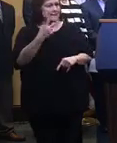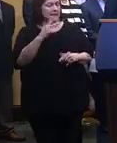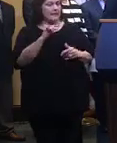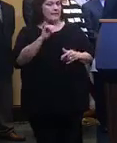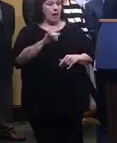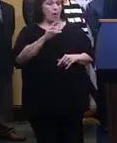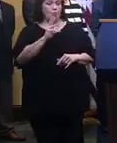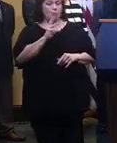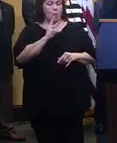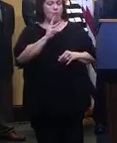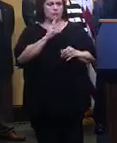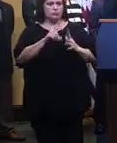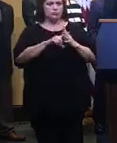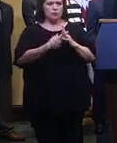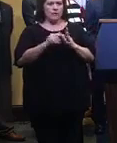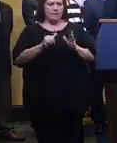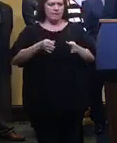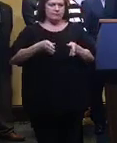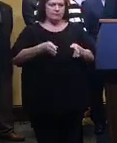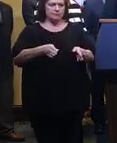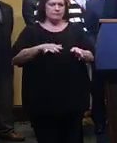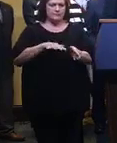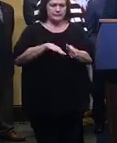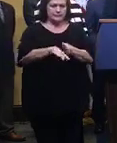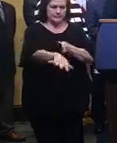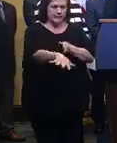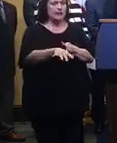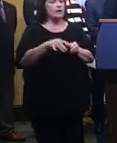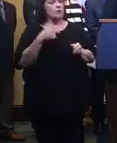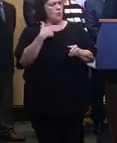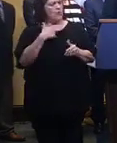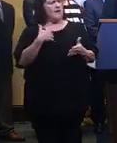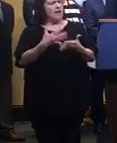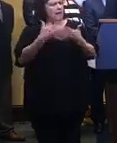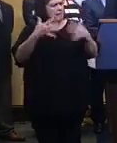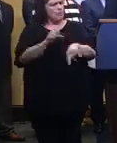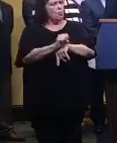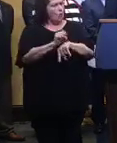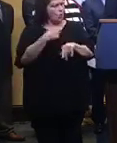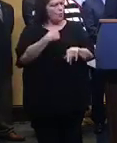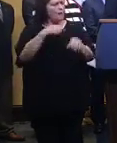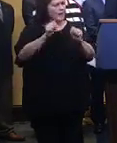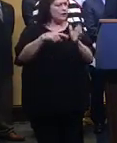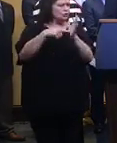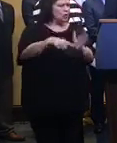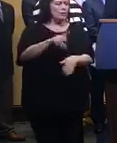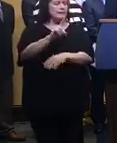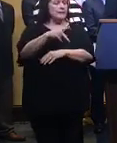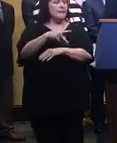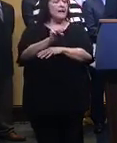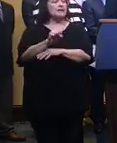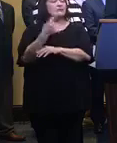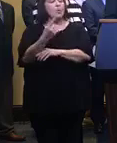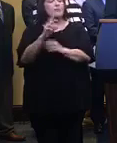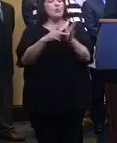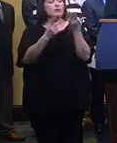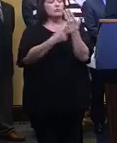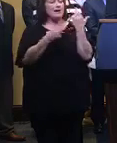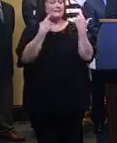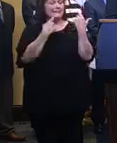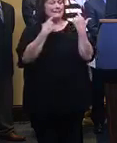water moves, but we have a lot of good projects to show. Just a couple examples, DPS 1 project, that